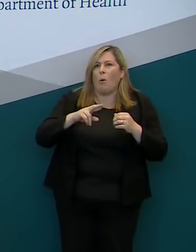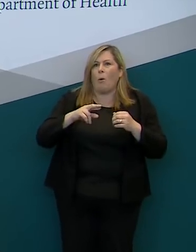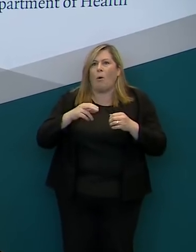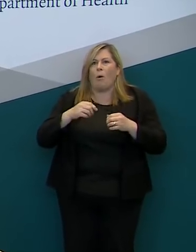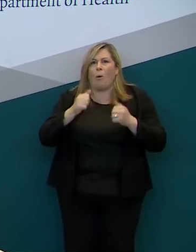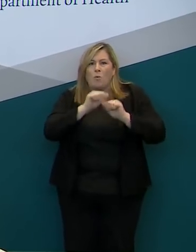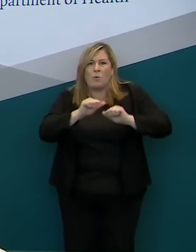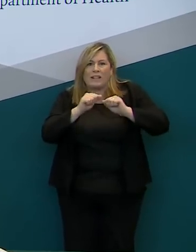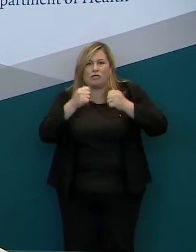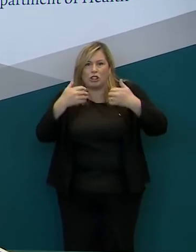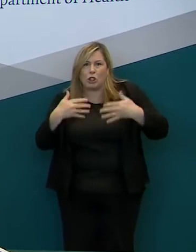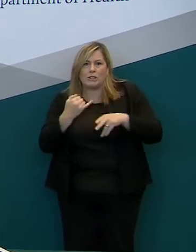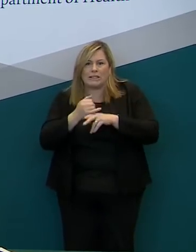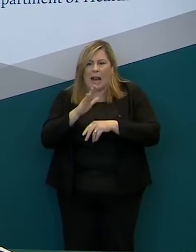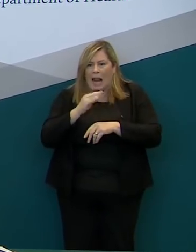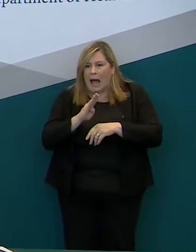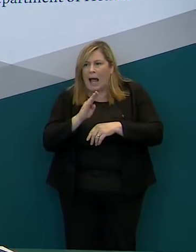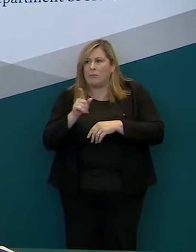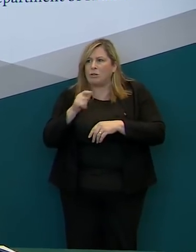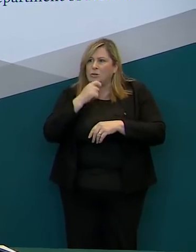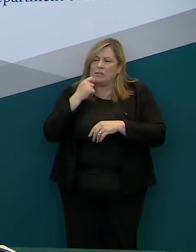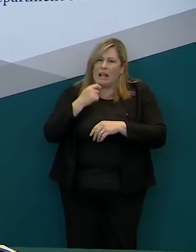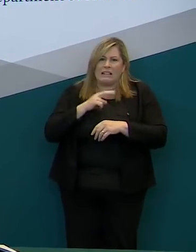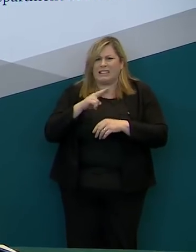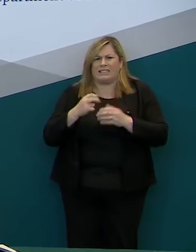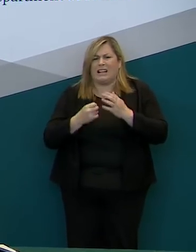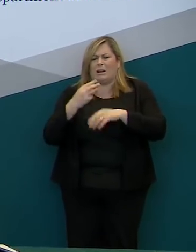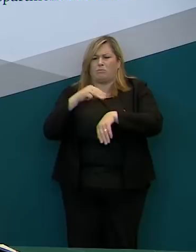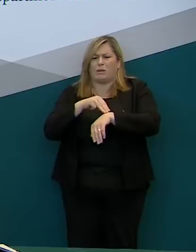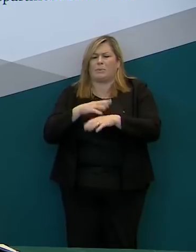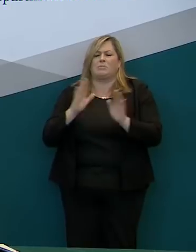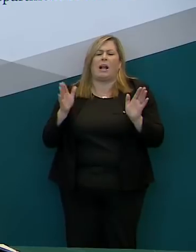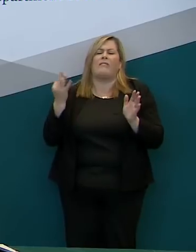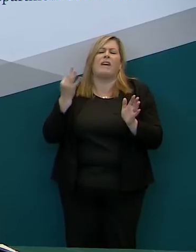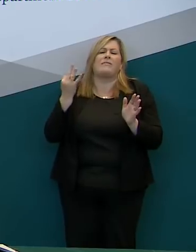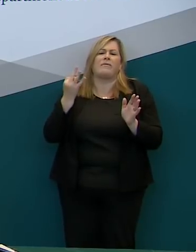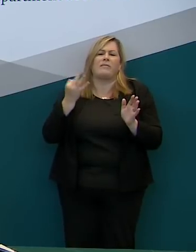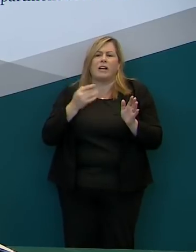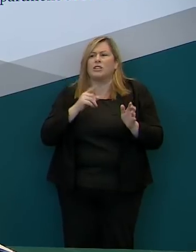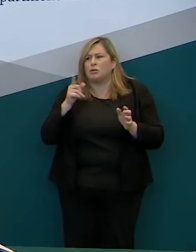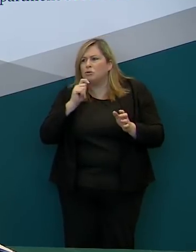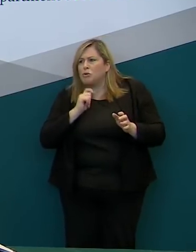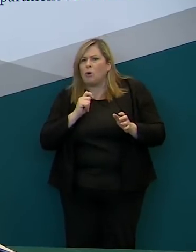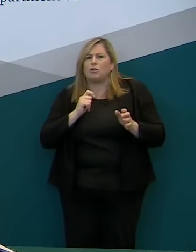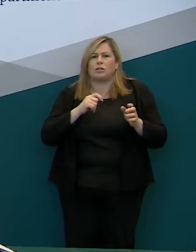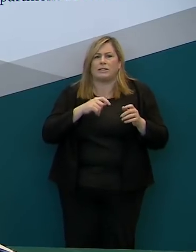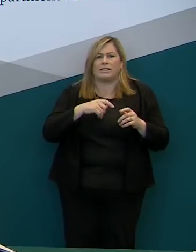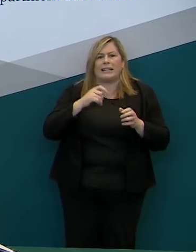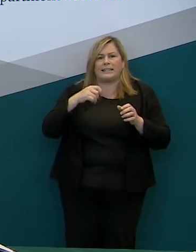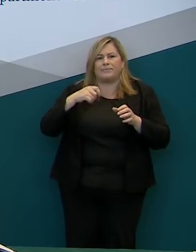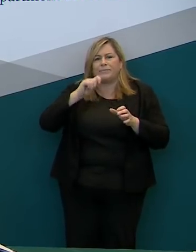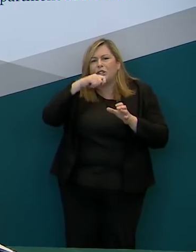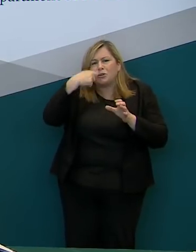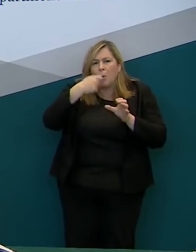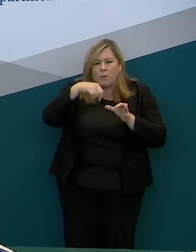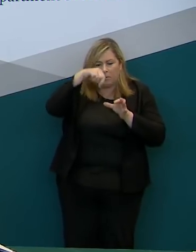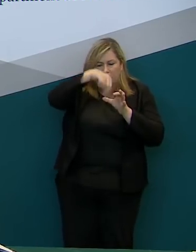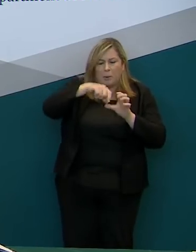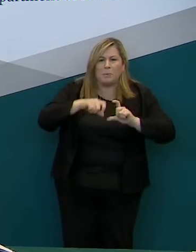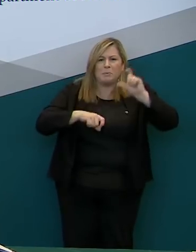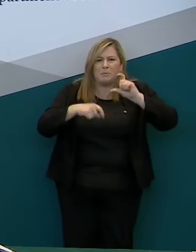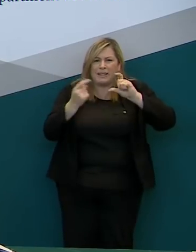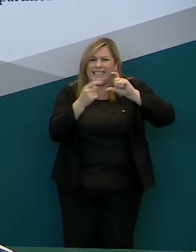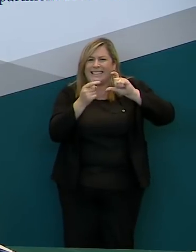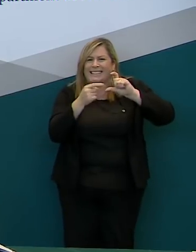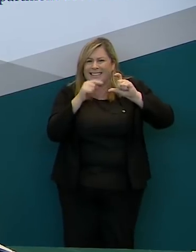was an issue. That's not really an issue anymore. We were told lab capacity was an issue. It's not really an issue anymore. Swab's the same. So where are the delays in the labs? So I think there's